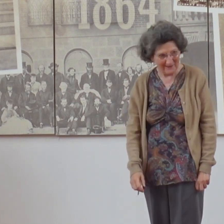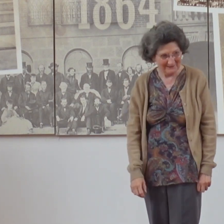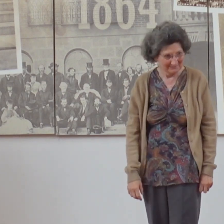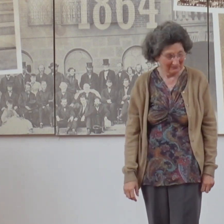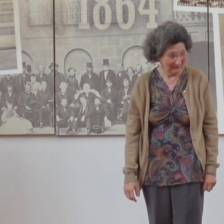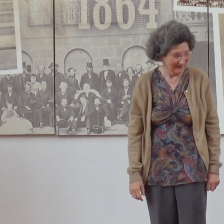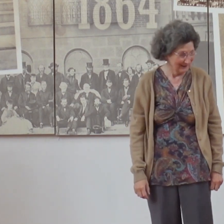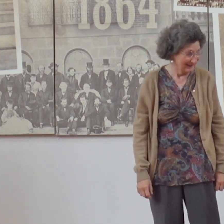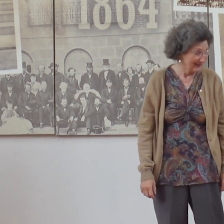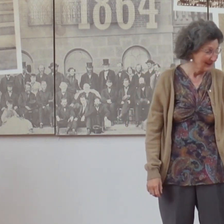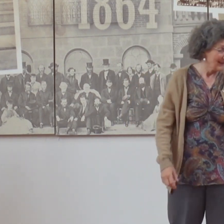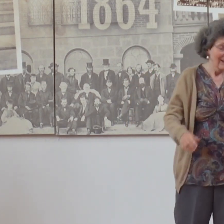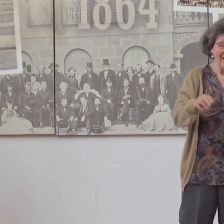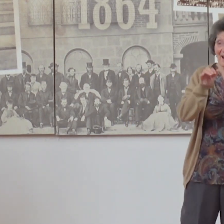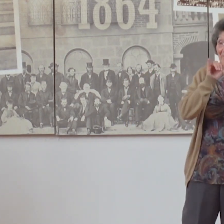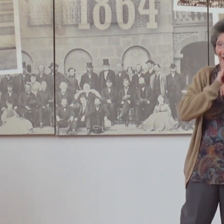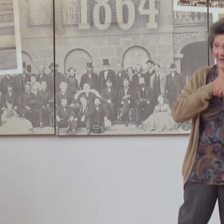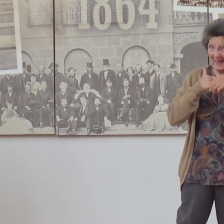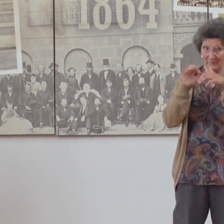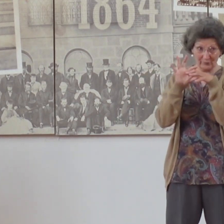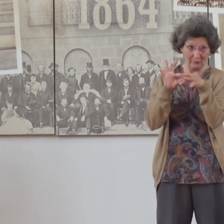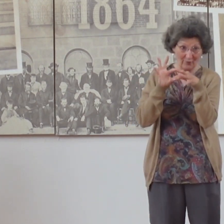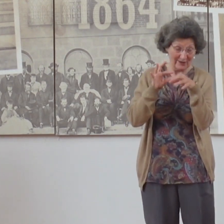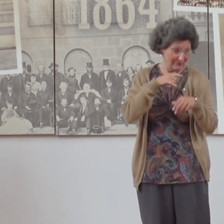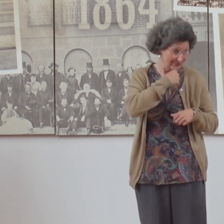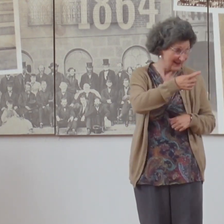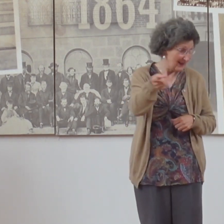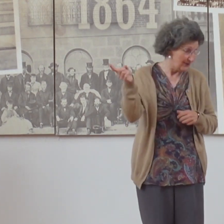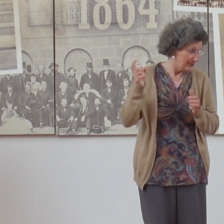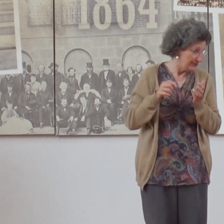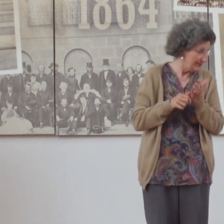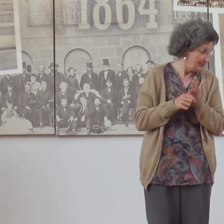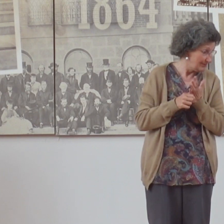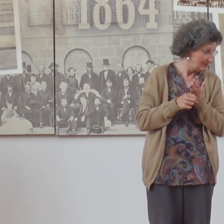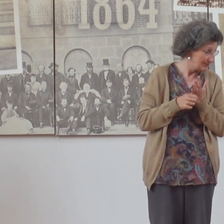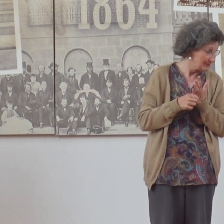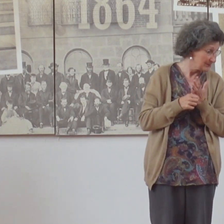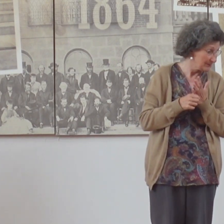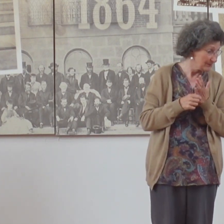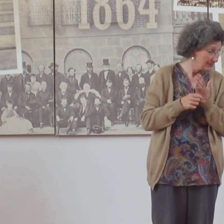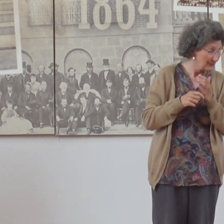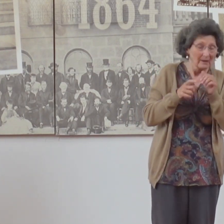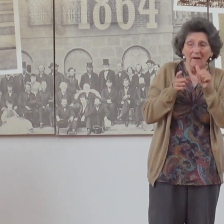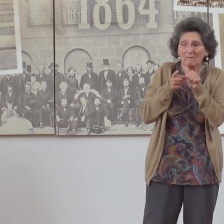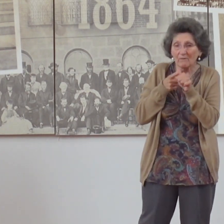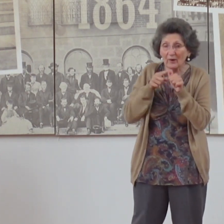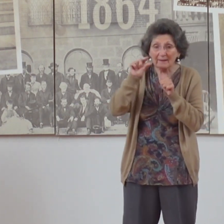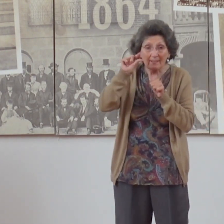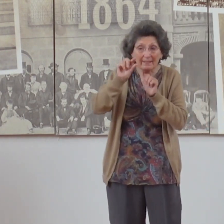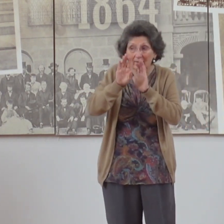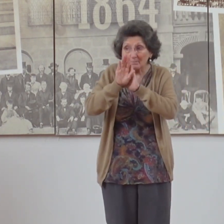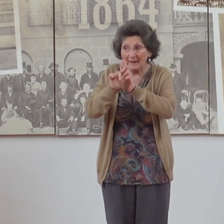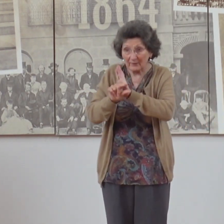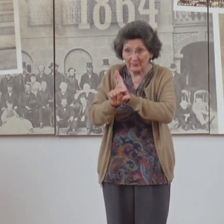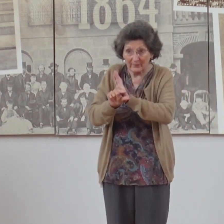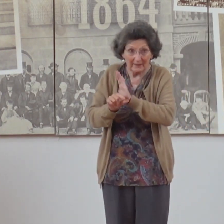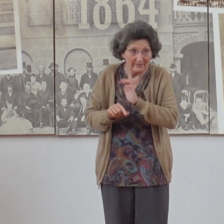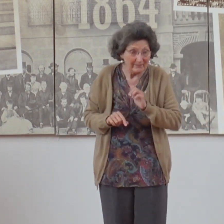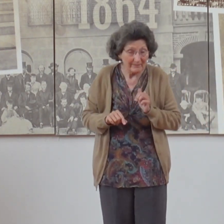Boy, every time she asked me to do something, I could never say no. And with that in mind, I'm going to tell you a